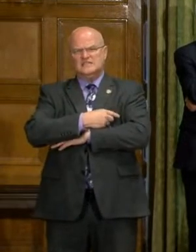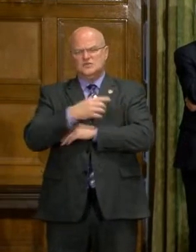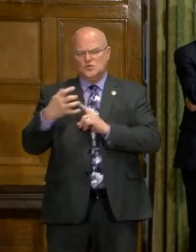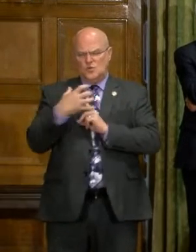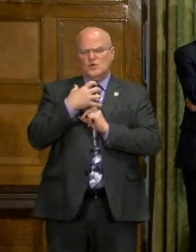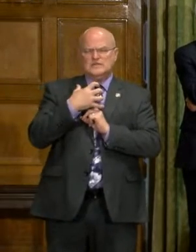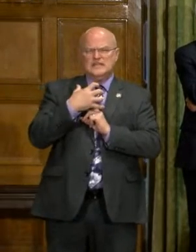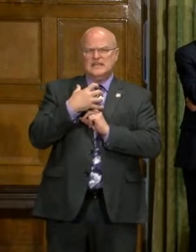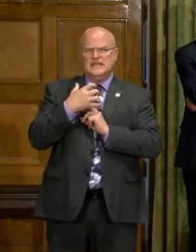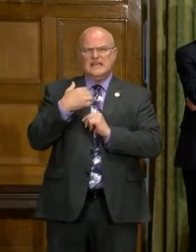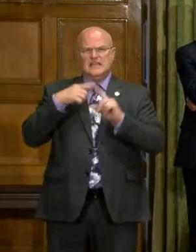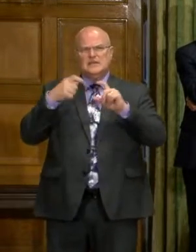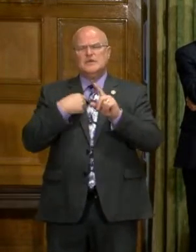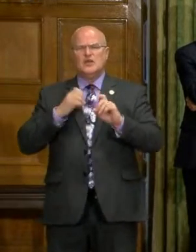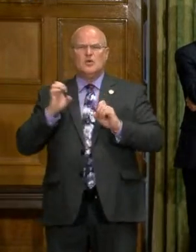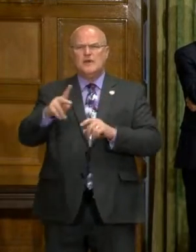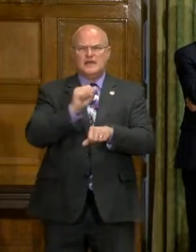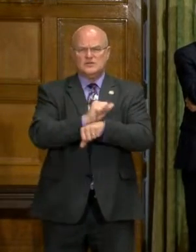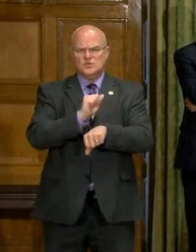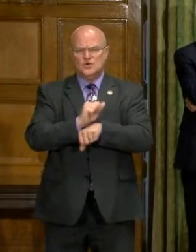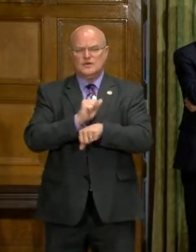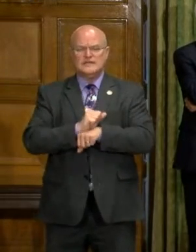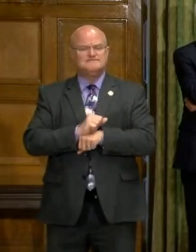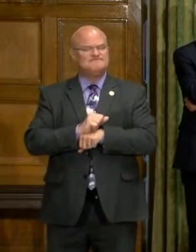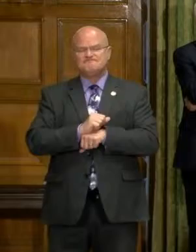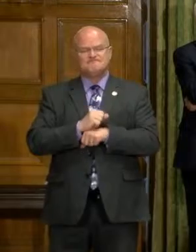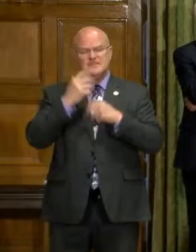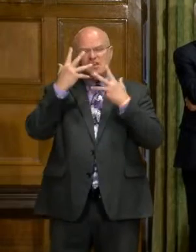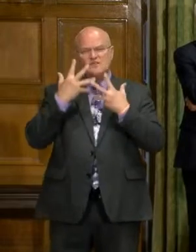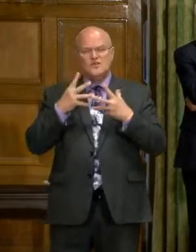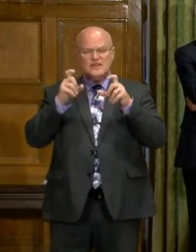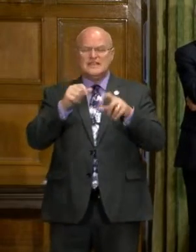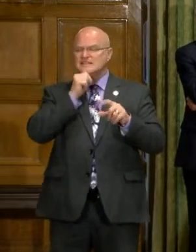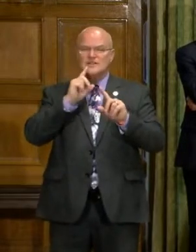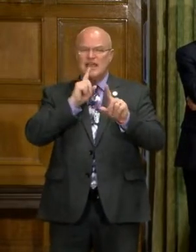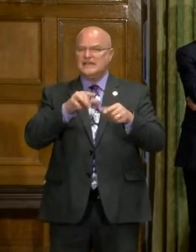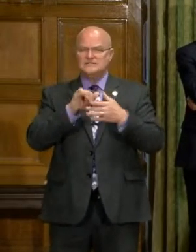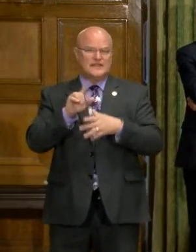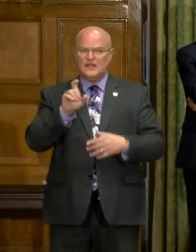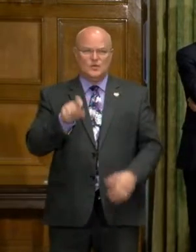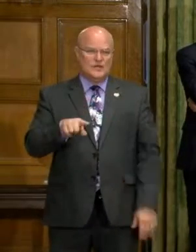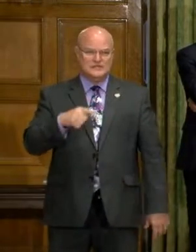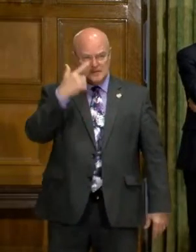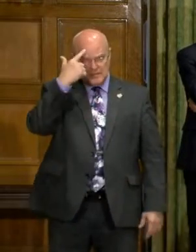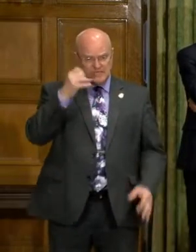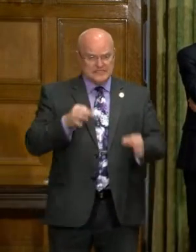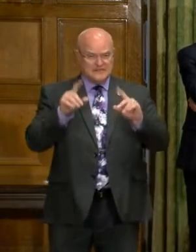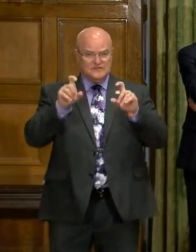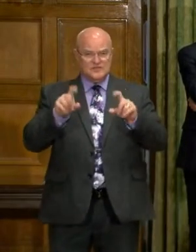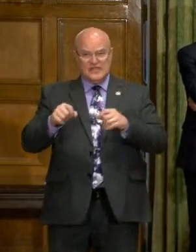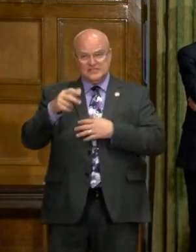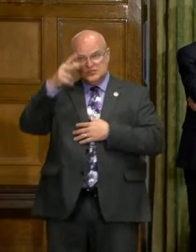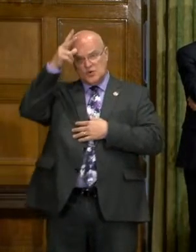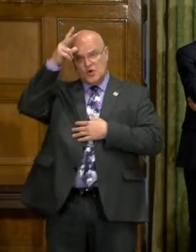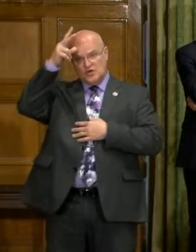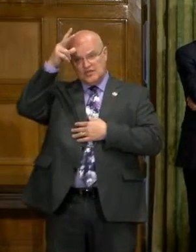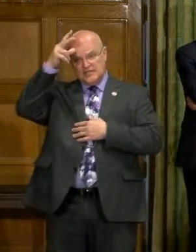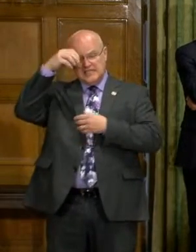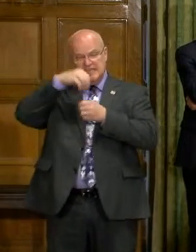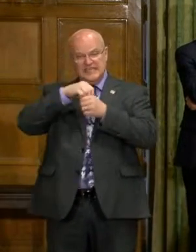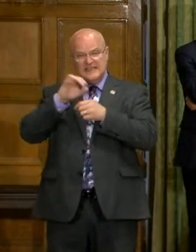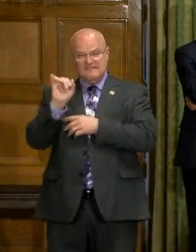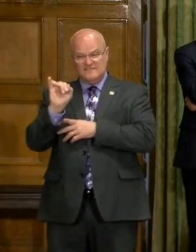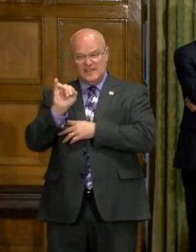just test me so I can go back to work? Unfortunately, the test won't answer that question because if you test too early in the course